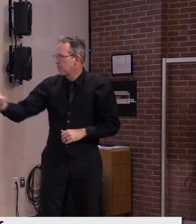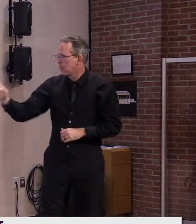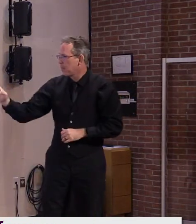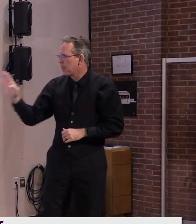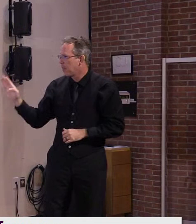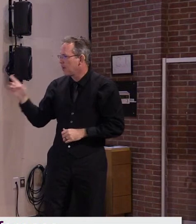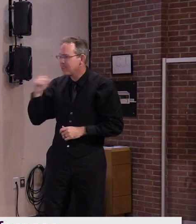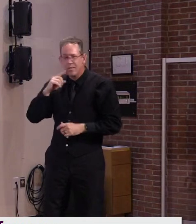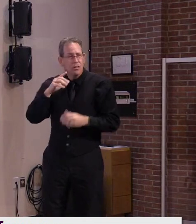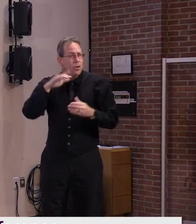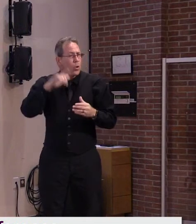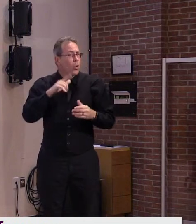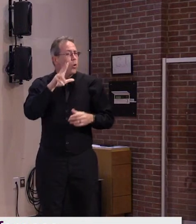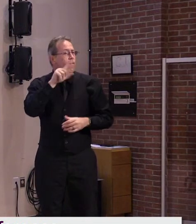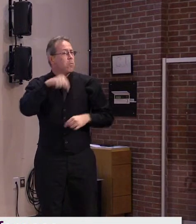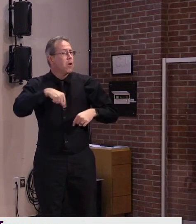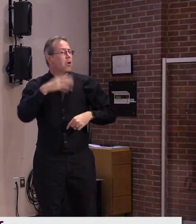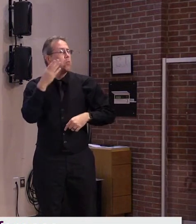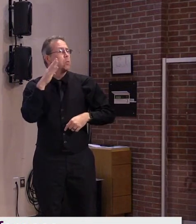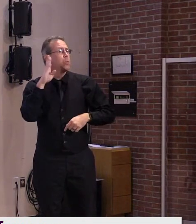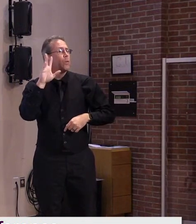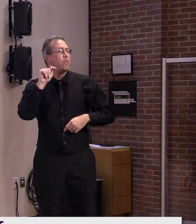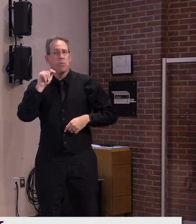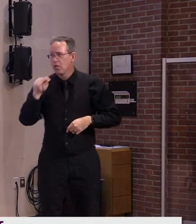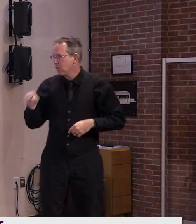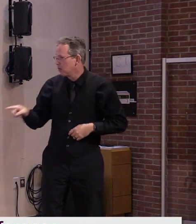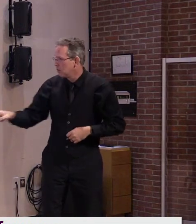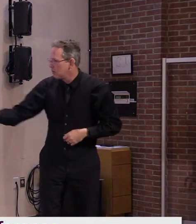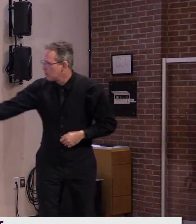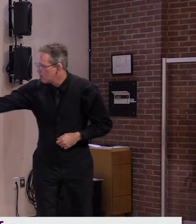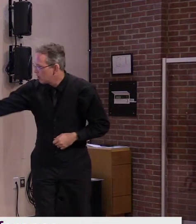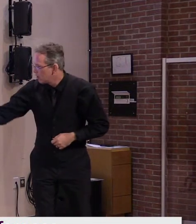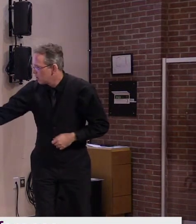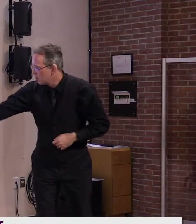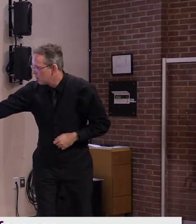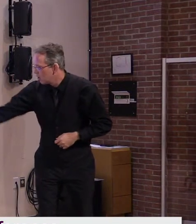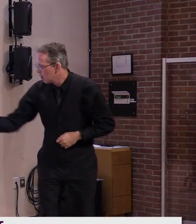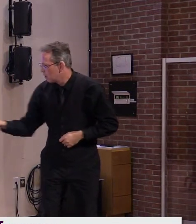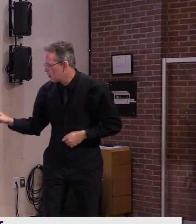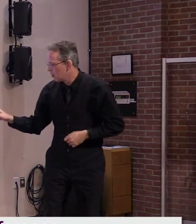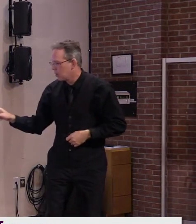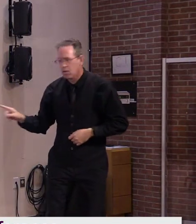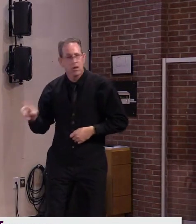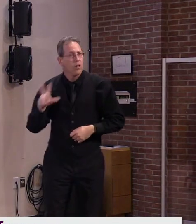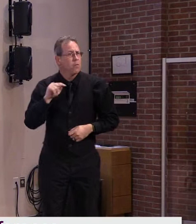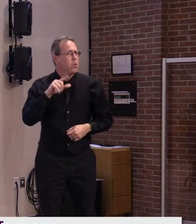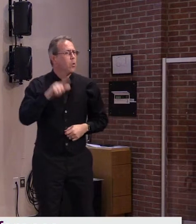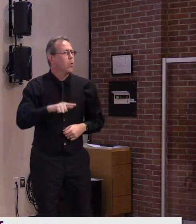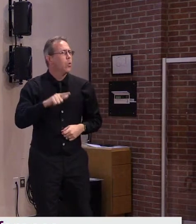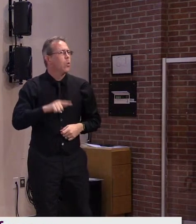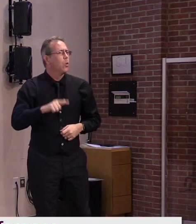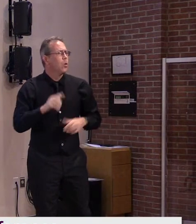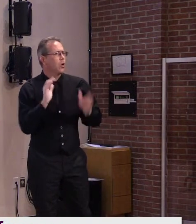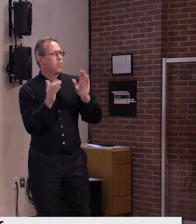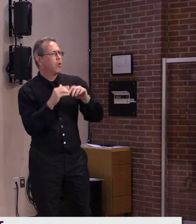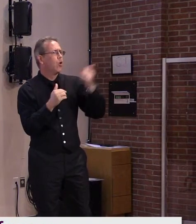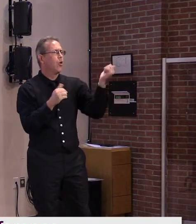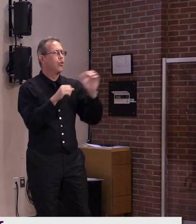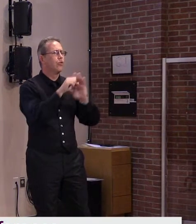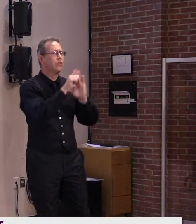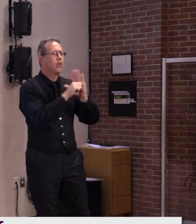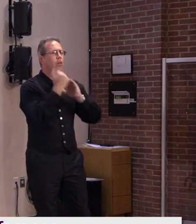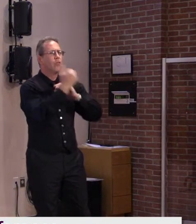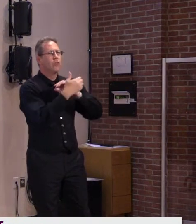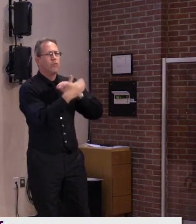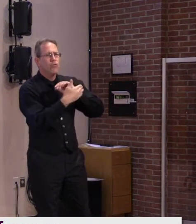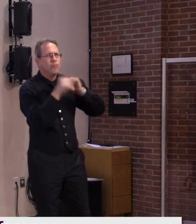can clearly see first that the states that have the lowest vaccination rates have had considerably more cases, hospitalizations, and deaths than